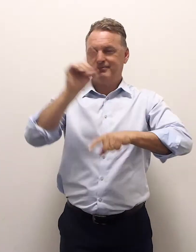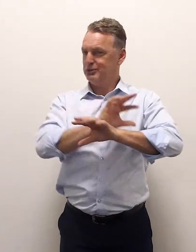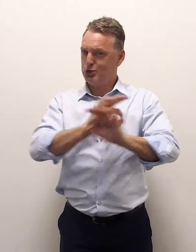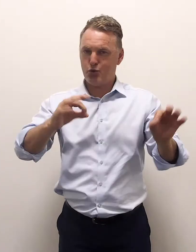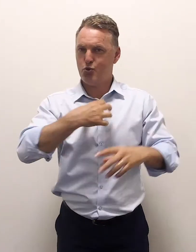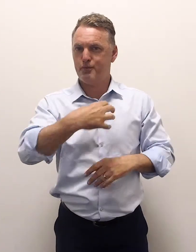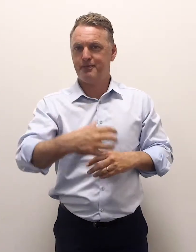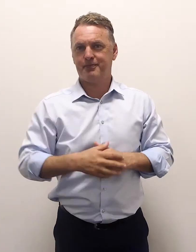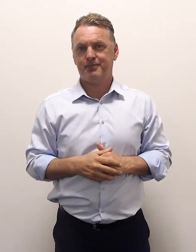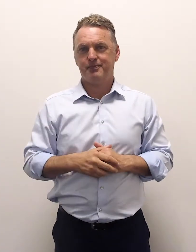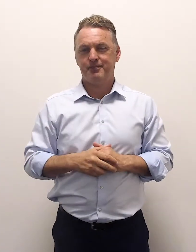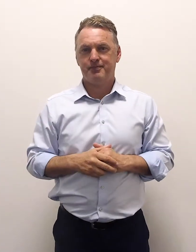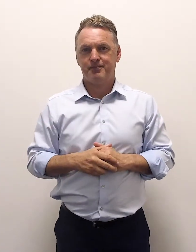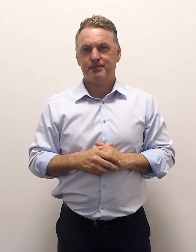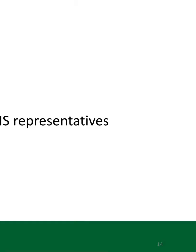rules.